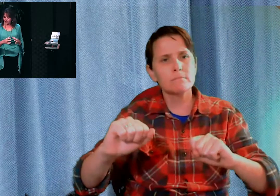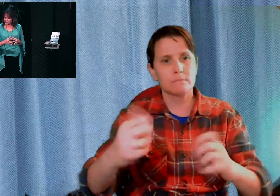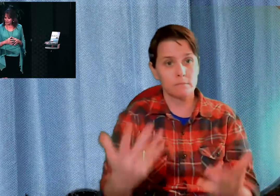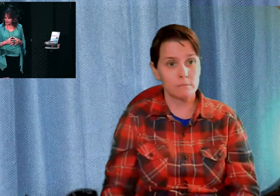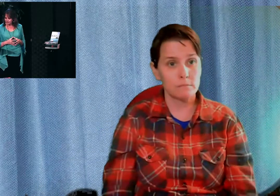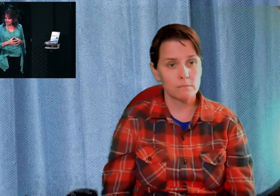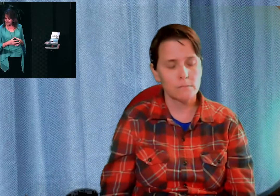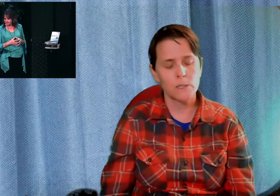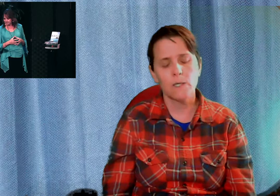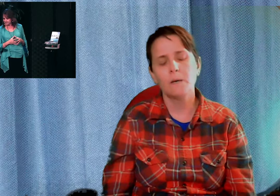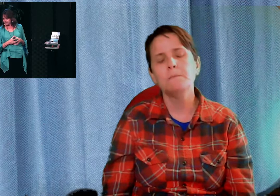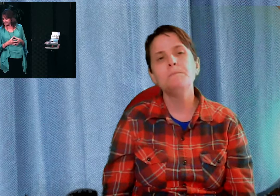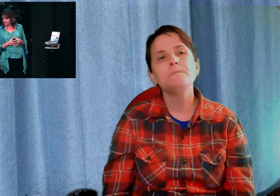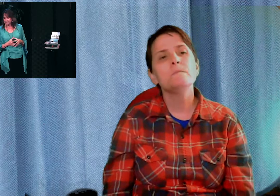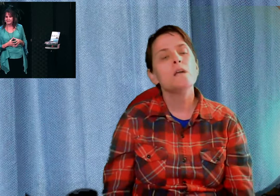So, a story.